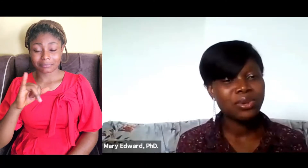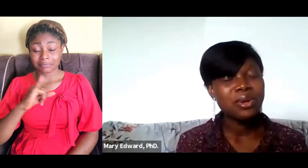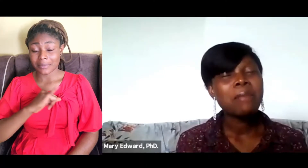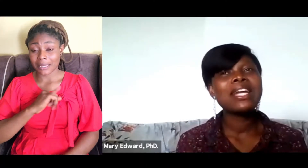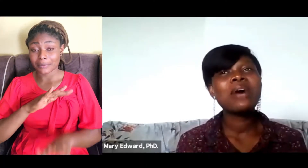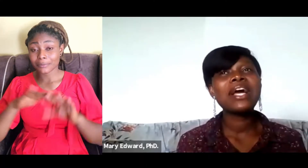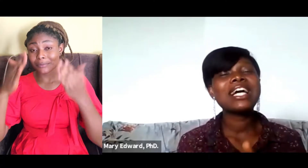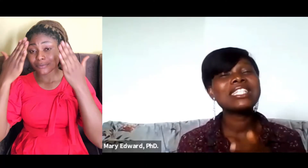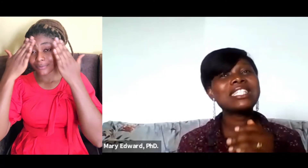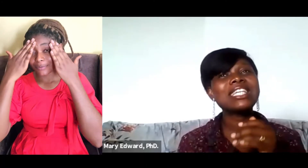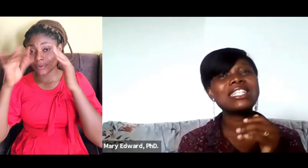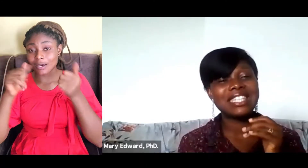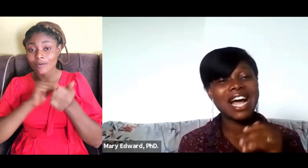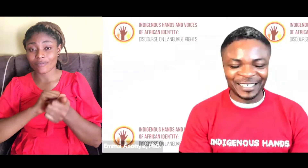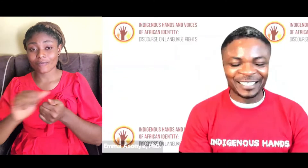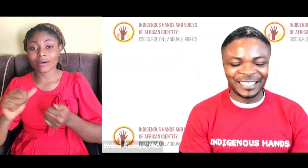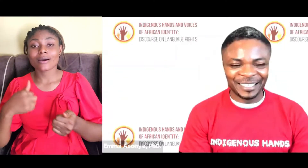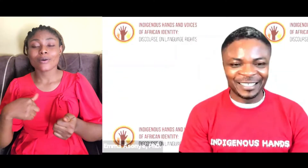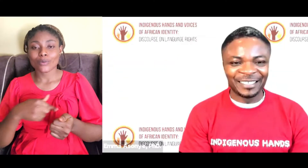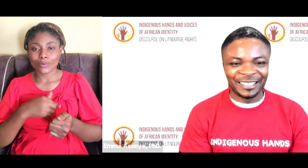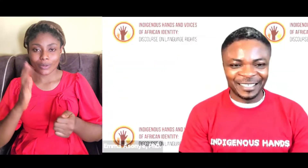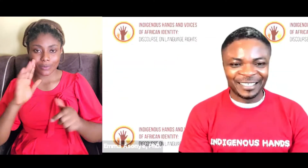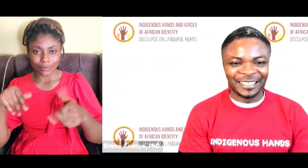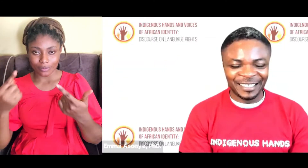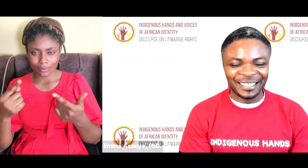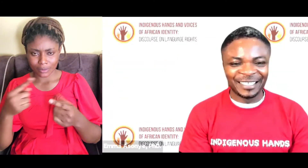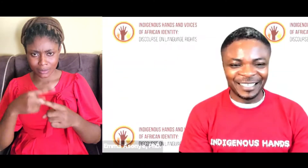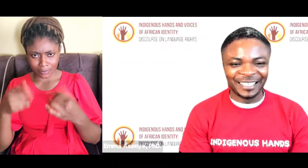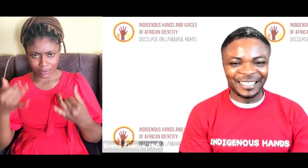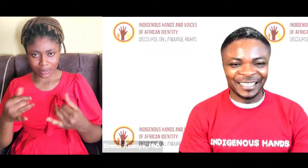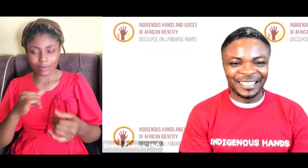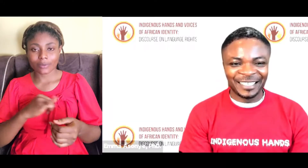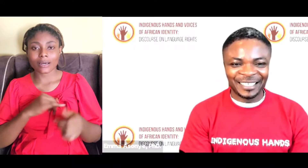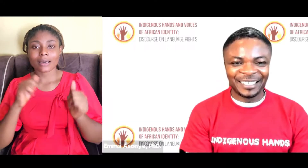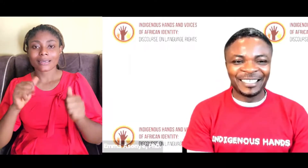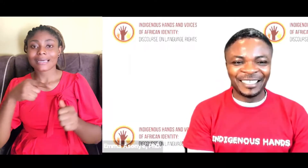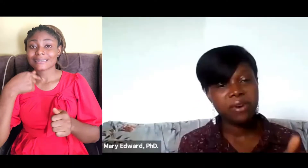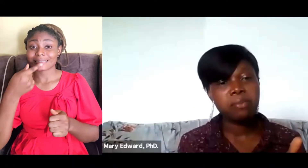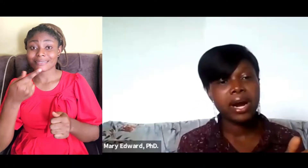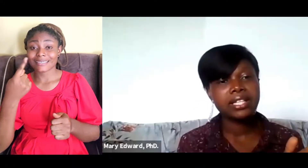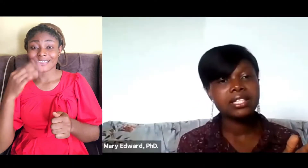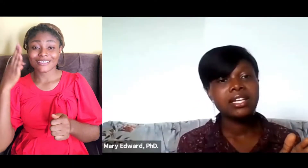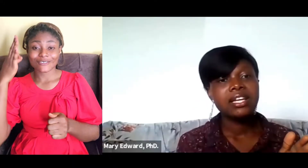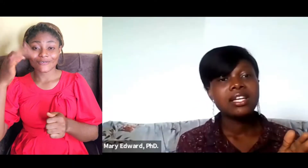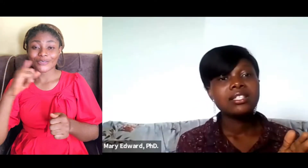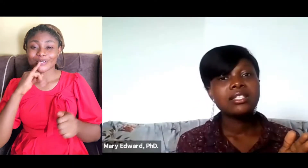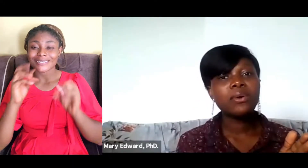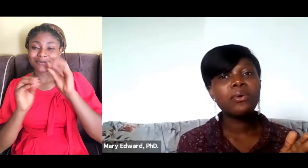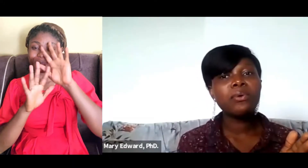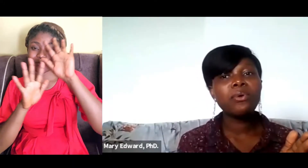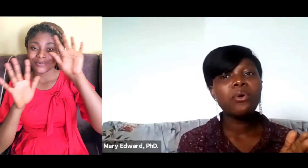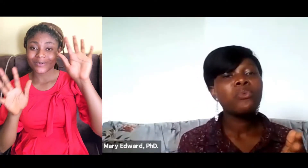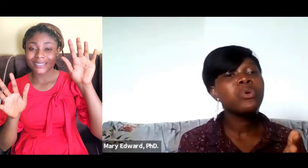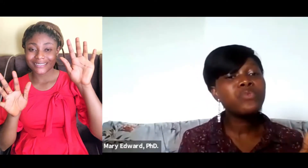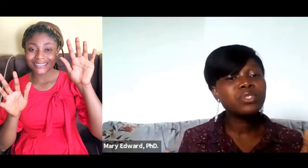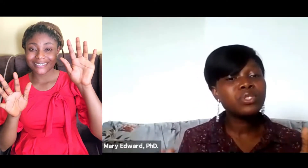will get to. But now I can sit down and I can project that the future is very bright. Yes, sir.